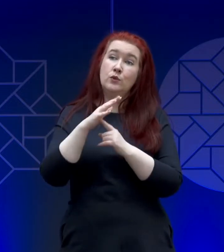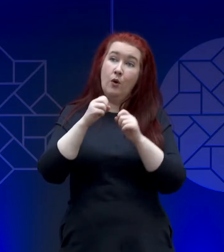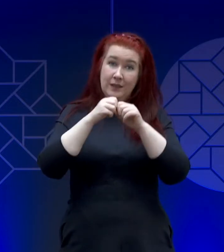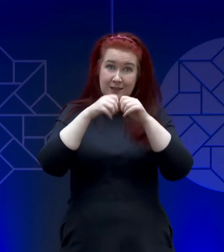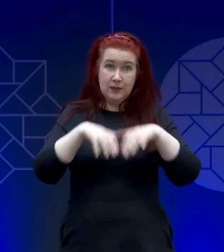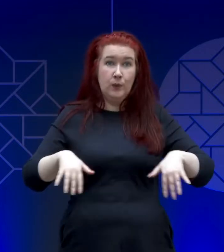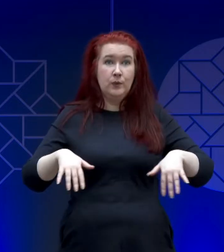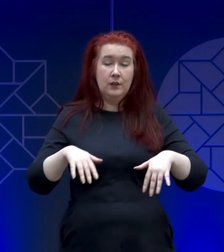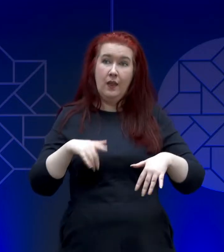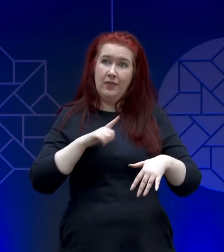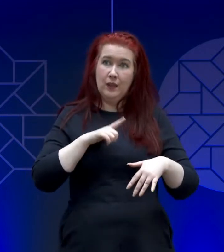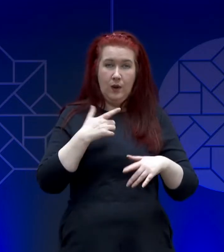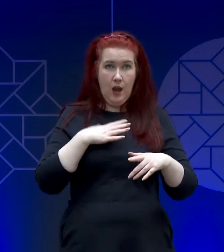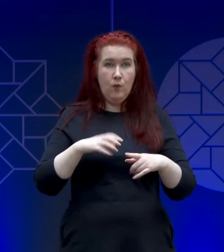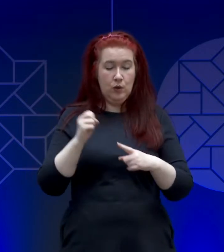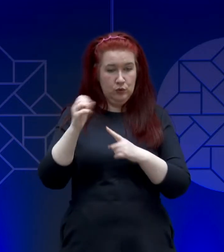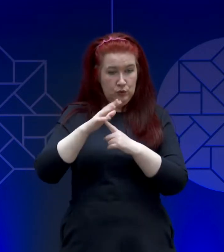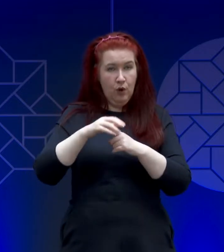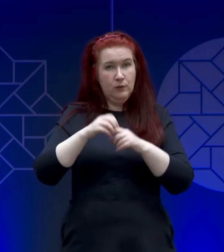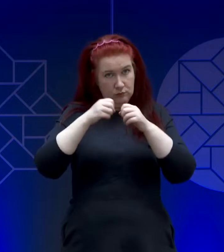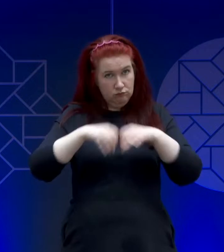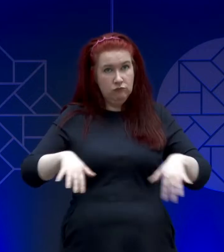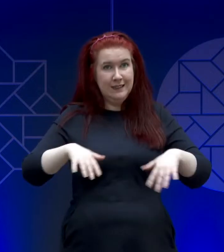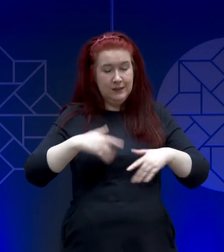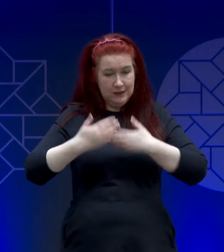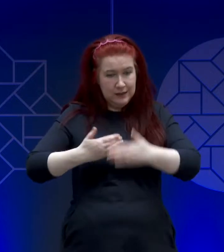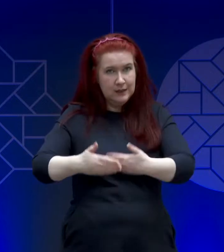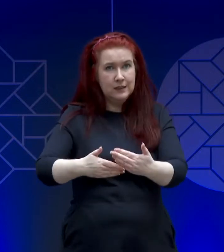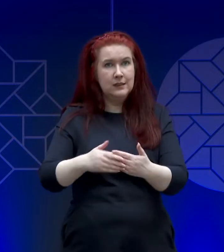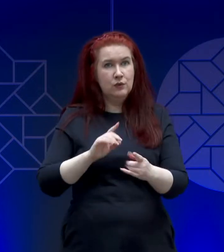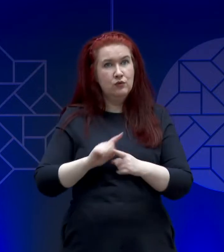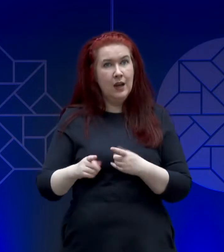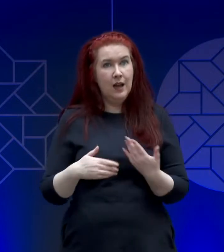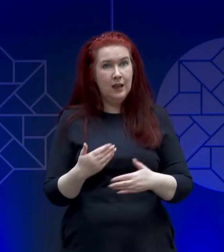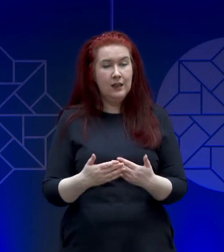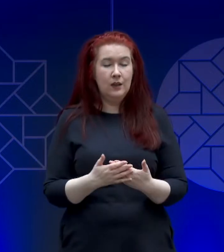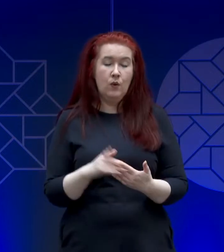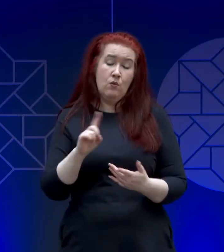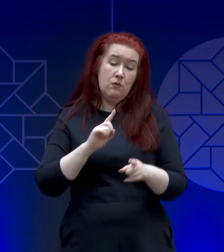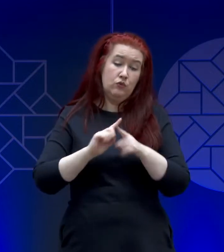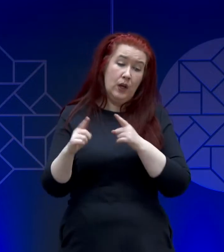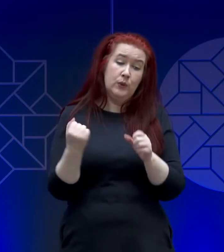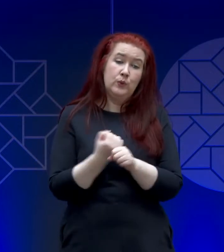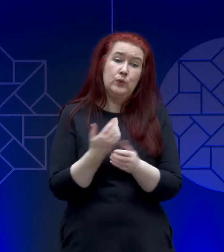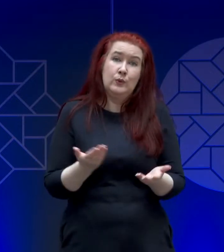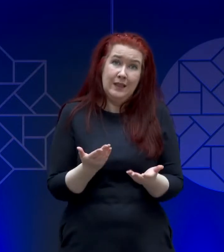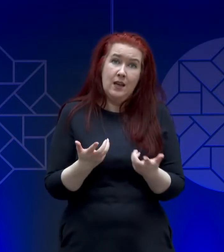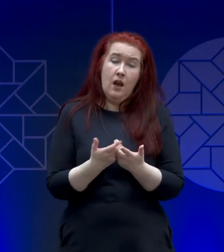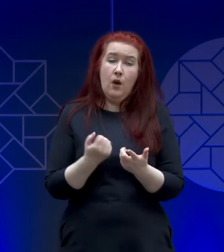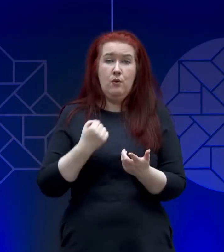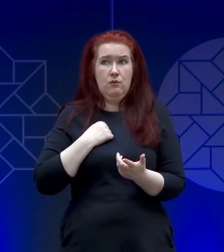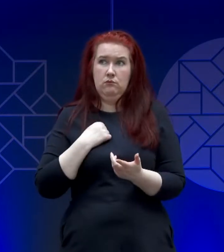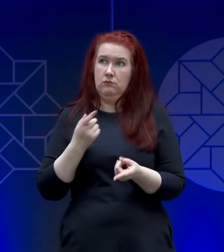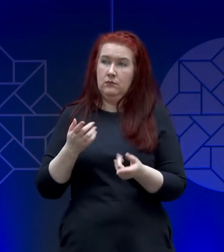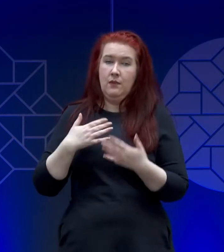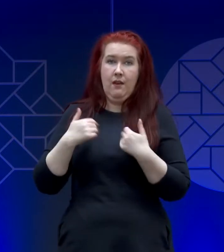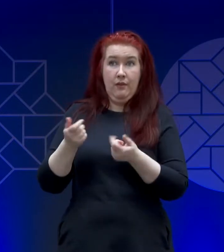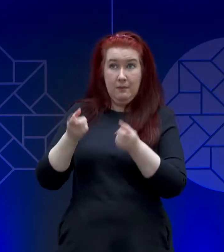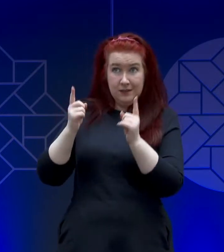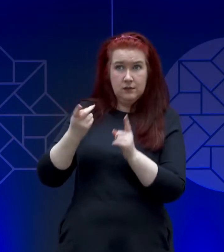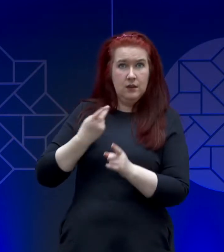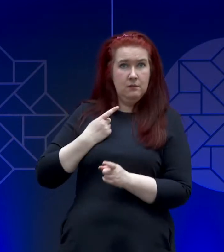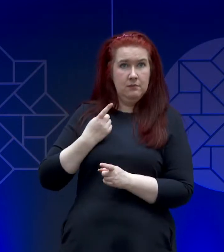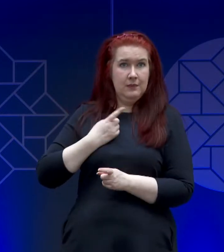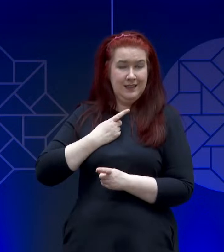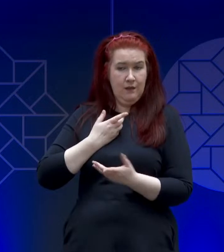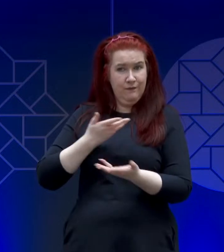to get a move on. What I'm trying to do in what I'm setting out today, and how the Health Secretary and I are interacting with the Health Service